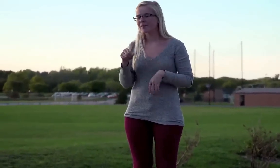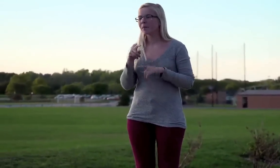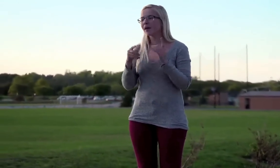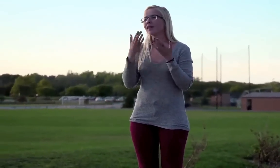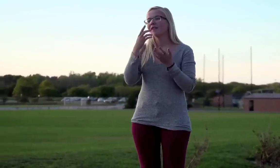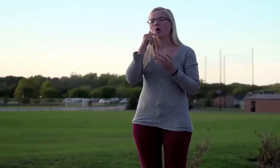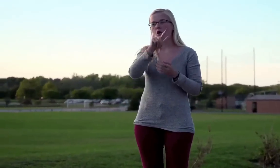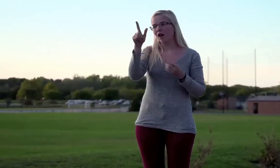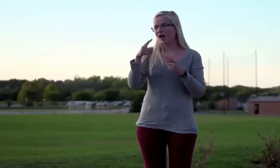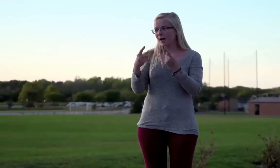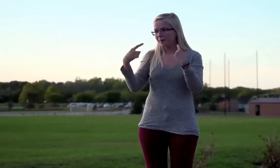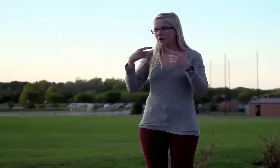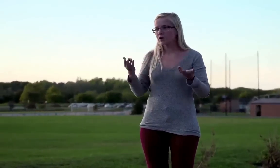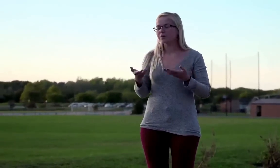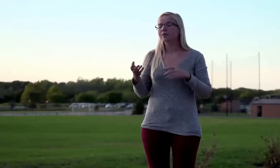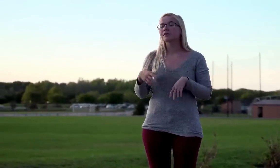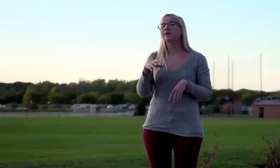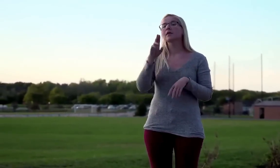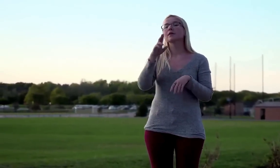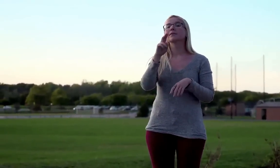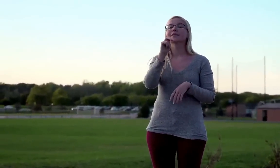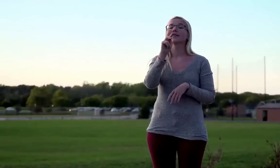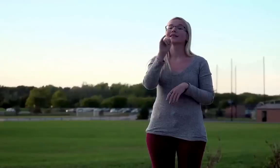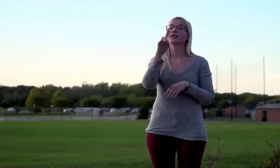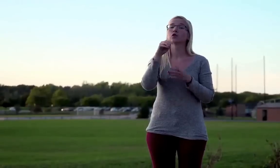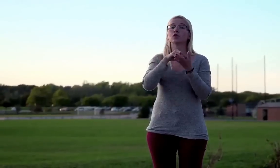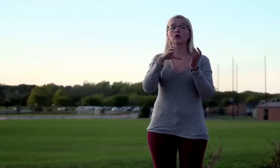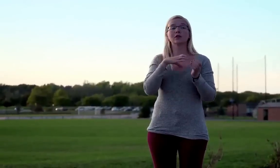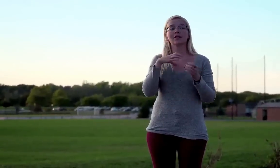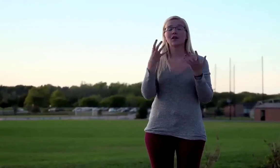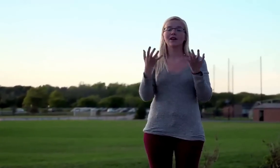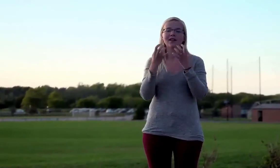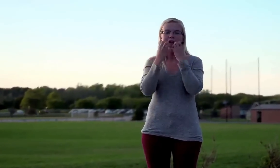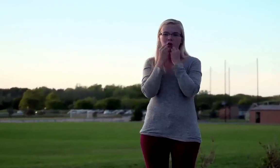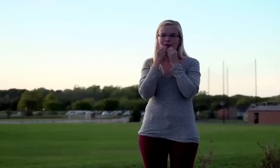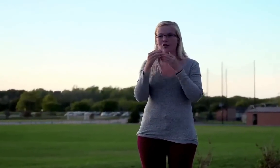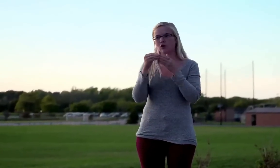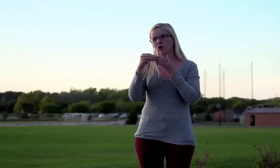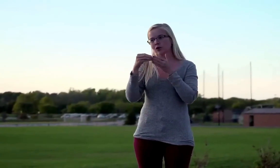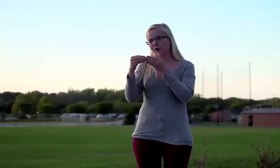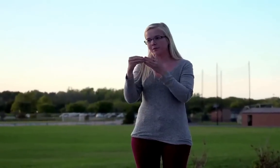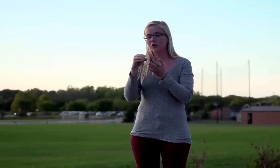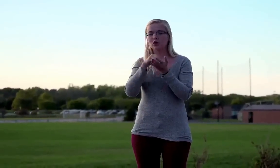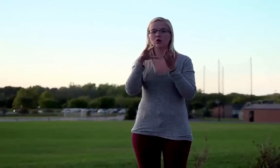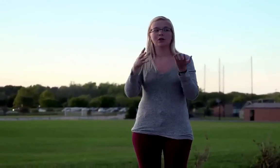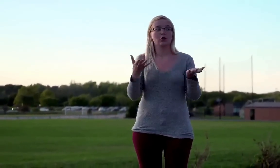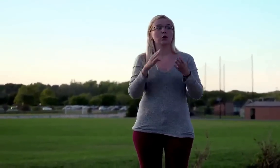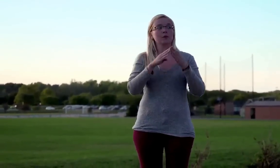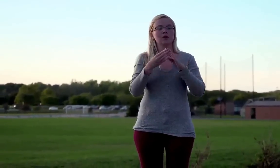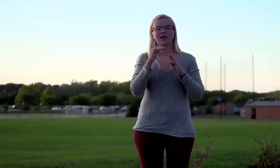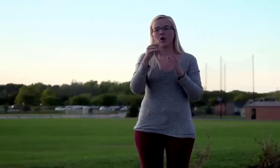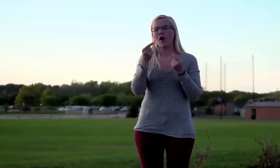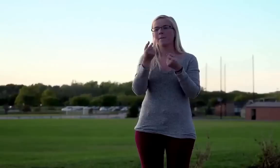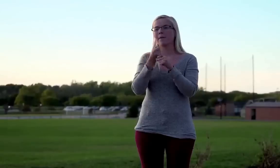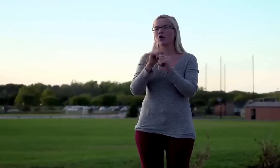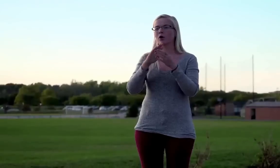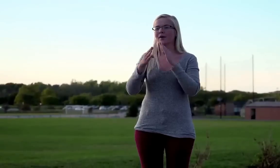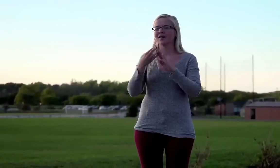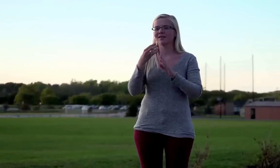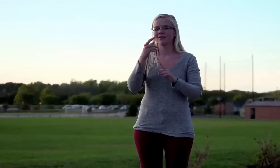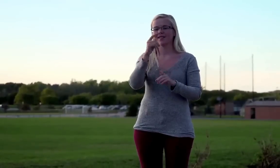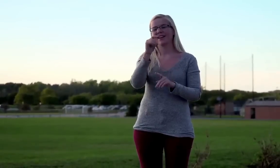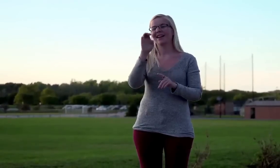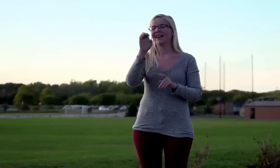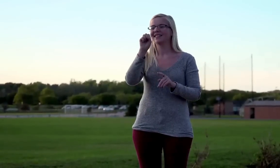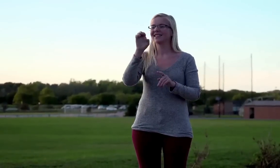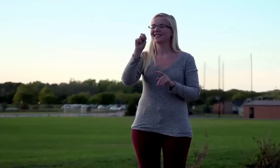be here tonight, but I really appreciate seeing all your faces. NTID Student Congress values student leaders. That's what makes